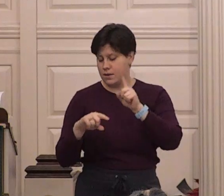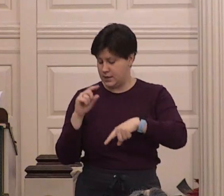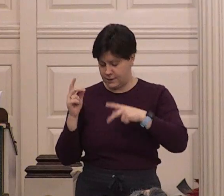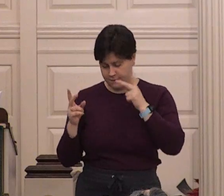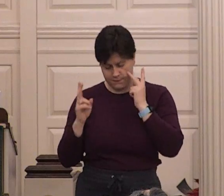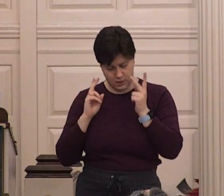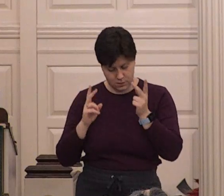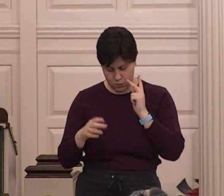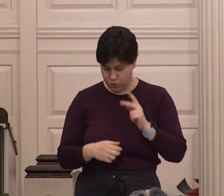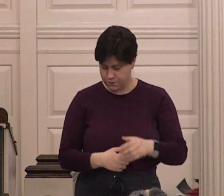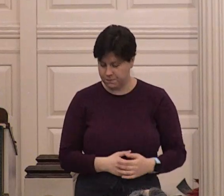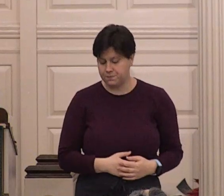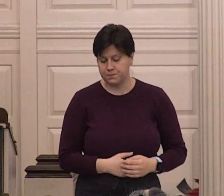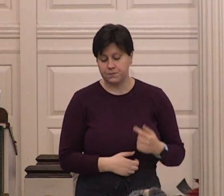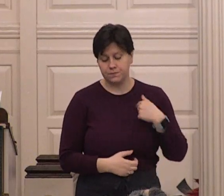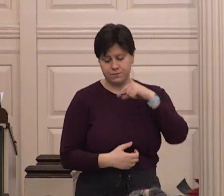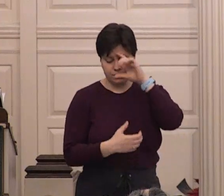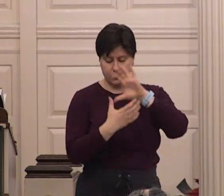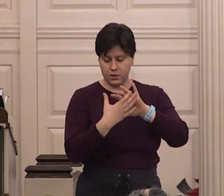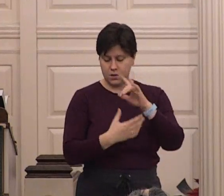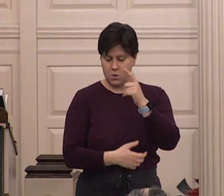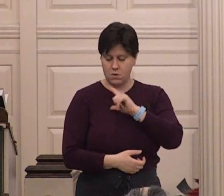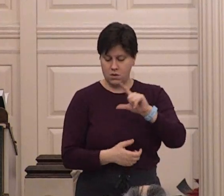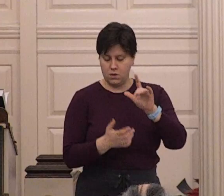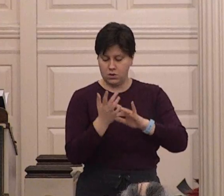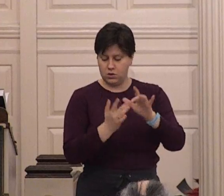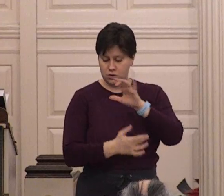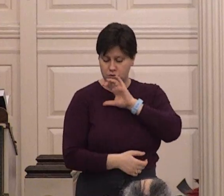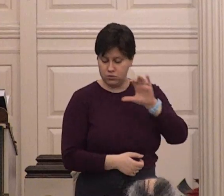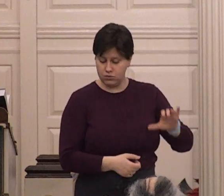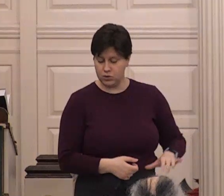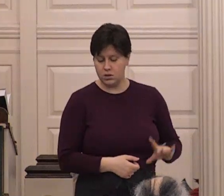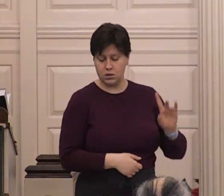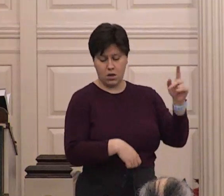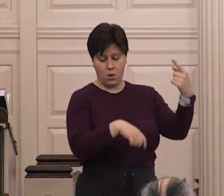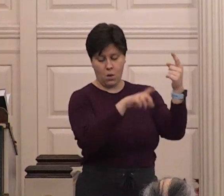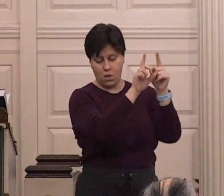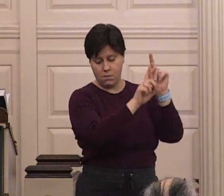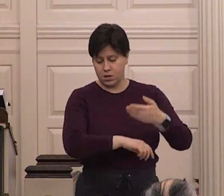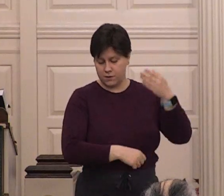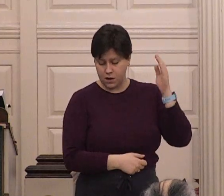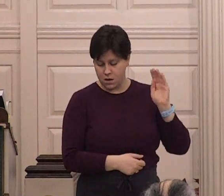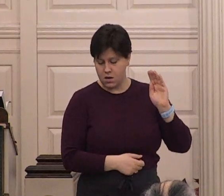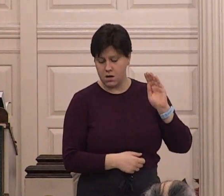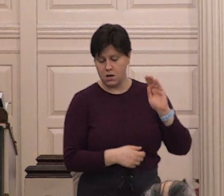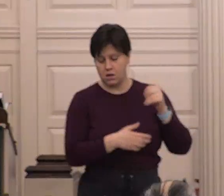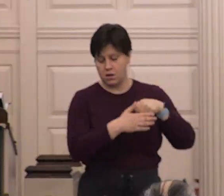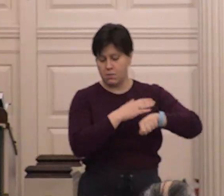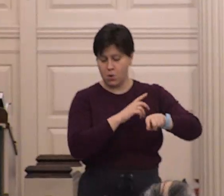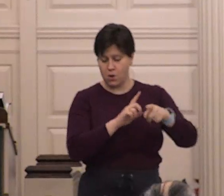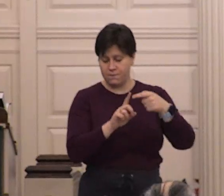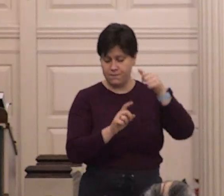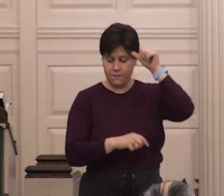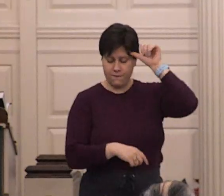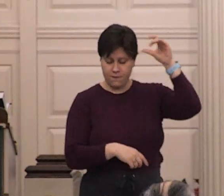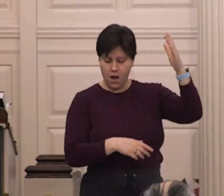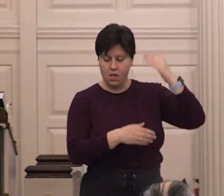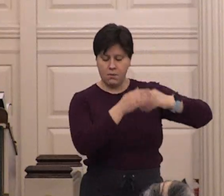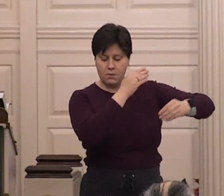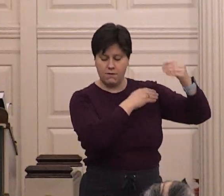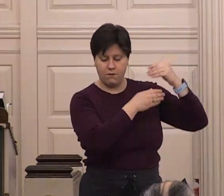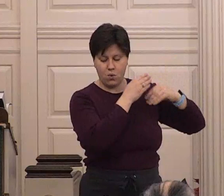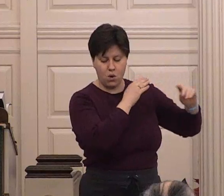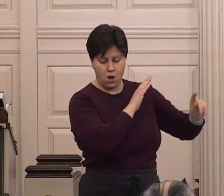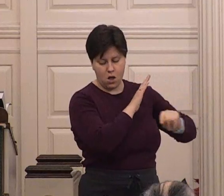visible and invisible. I believe in one Lord Jesus Christ, the only begotten Son of